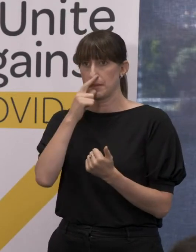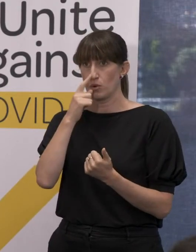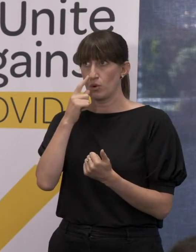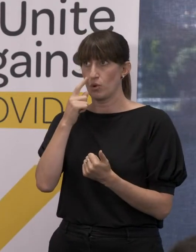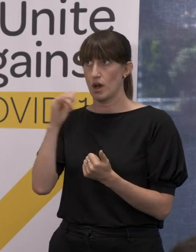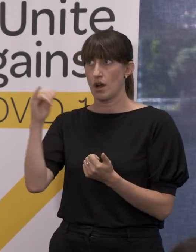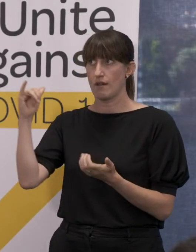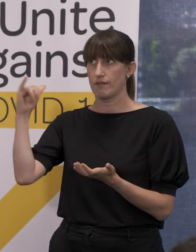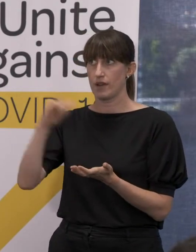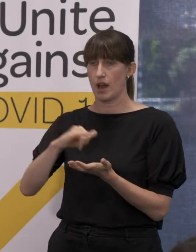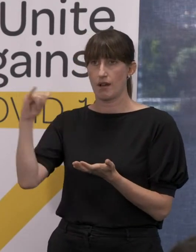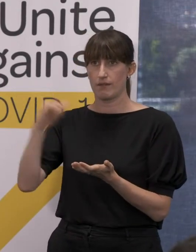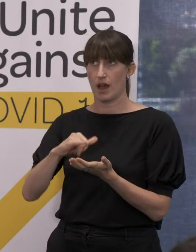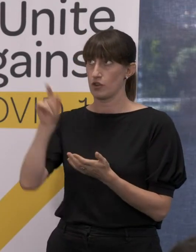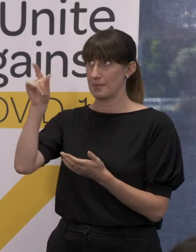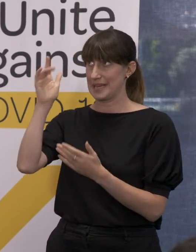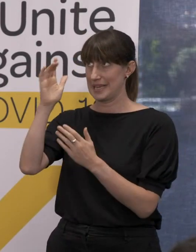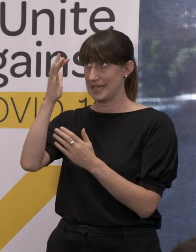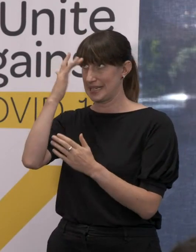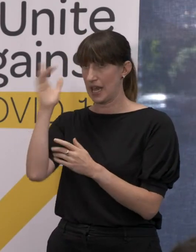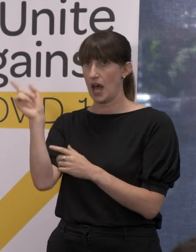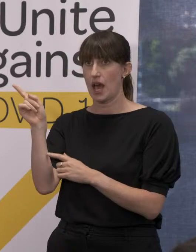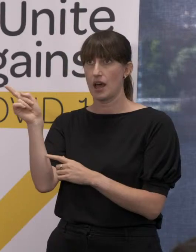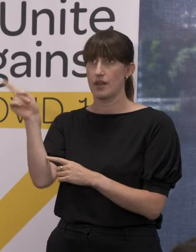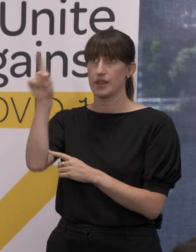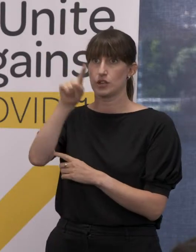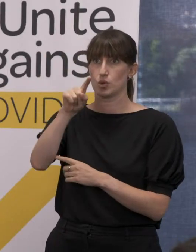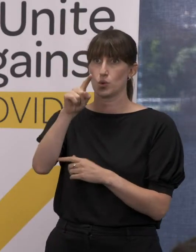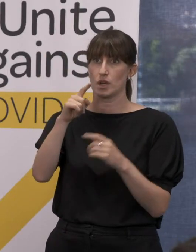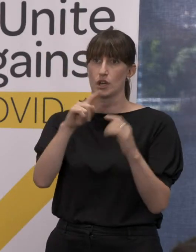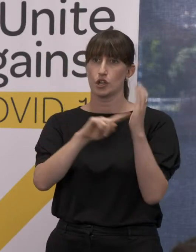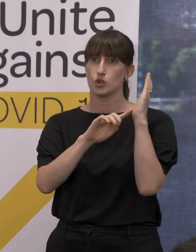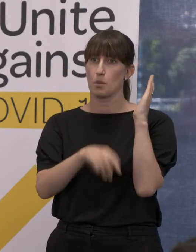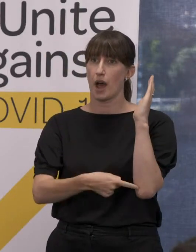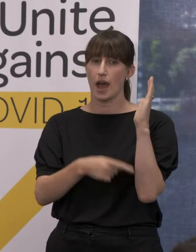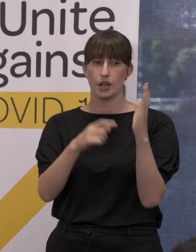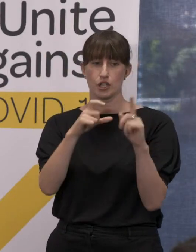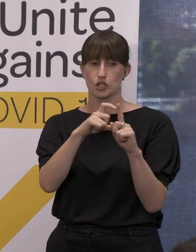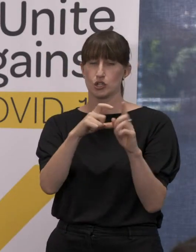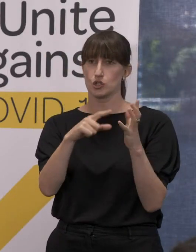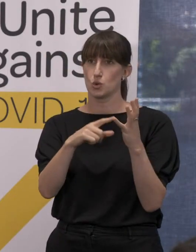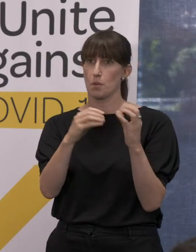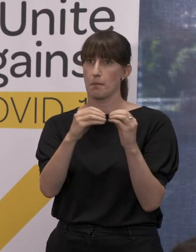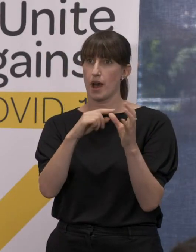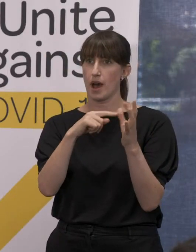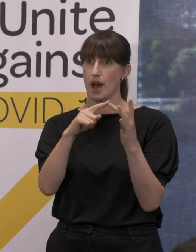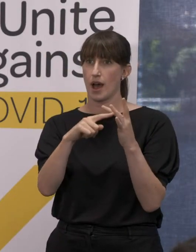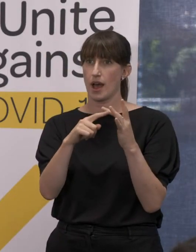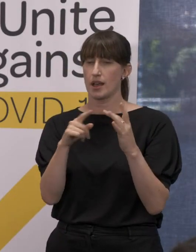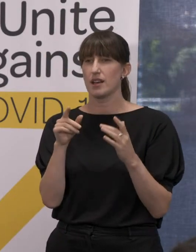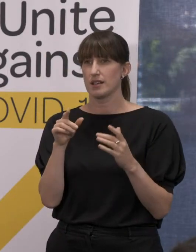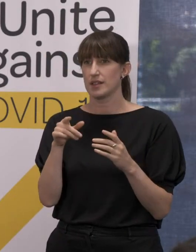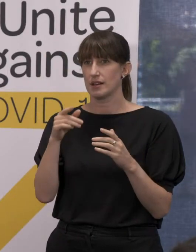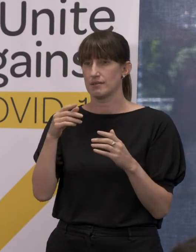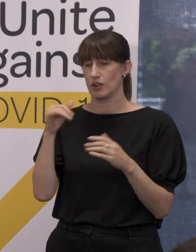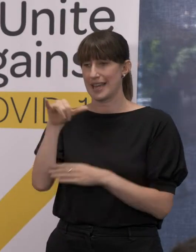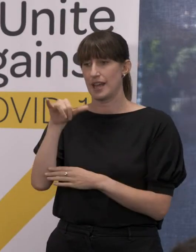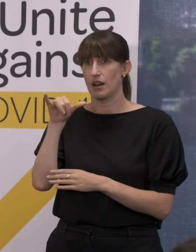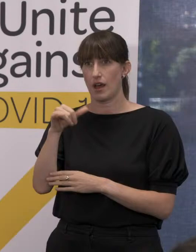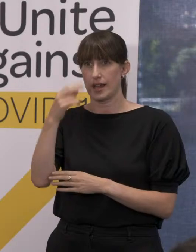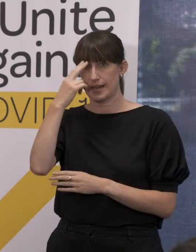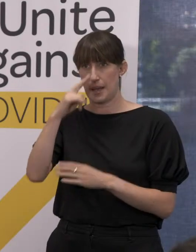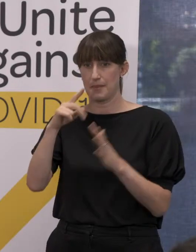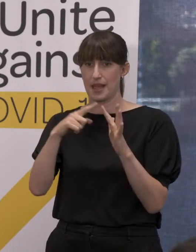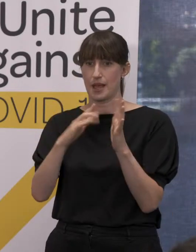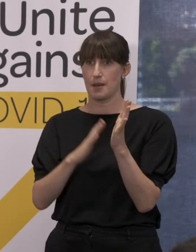that route that comes from India via Dubai and on an Emirates flight. And not all the people testing positive have travelled from India on